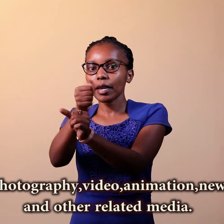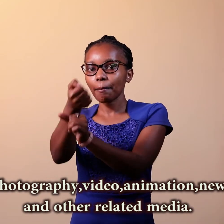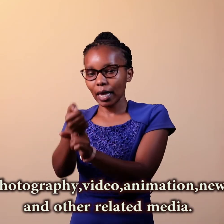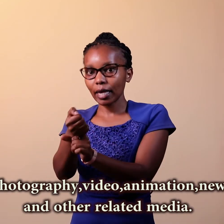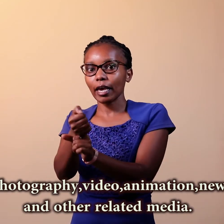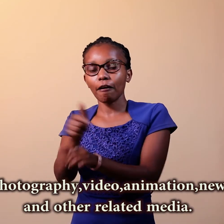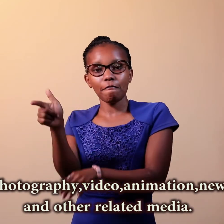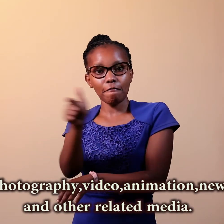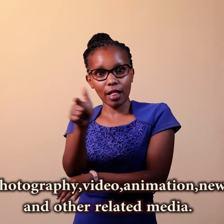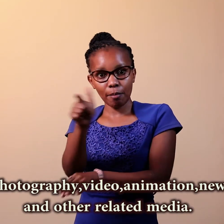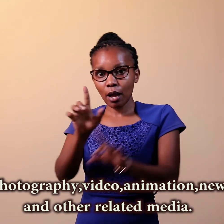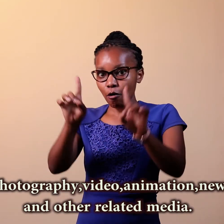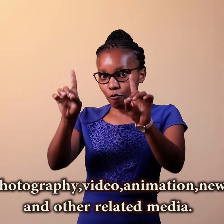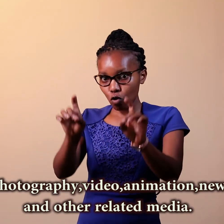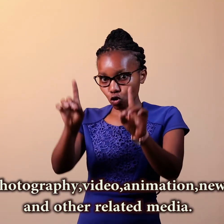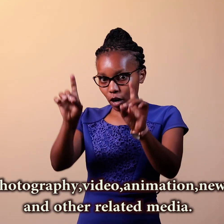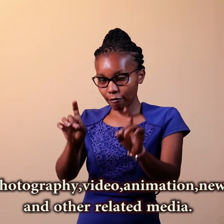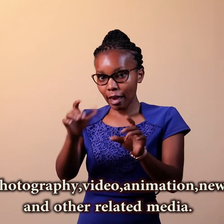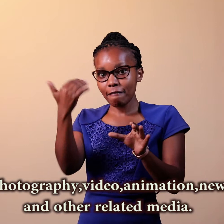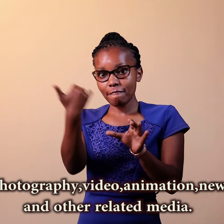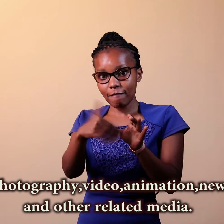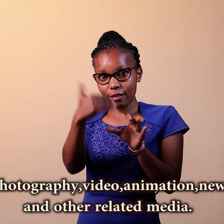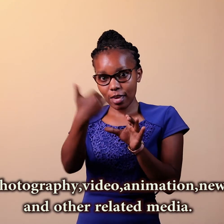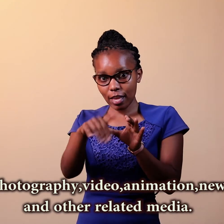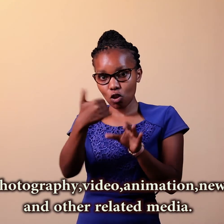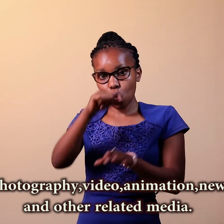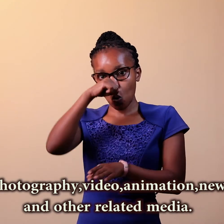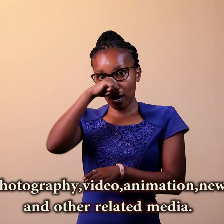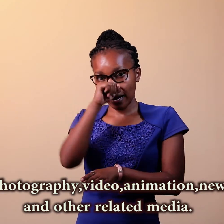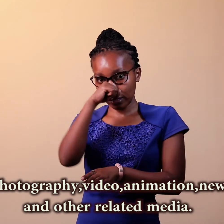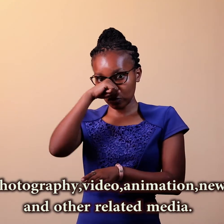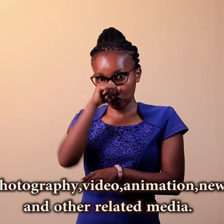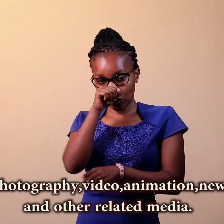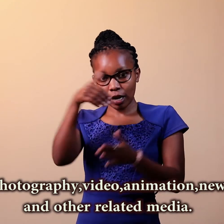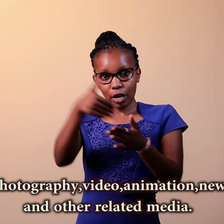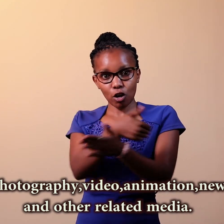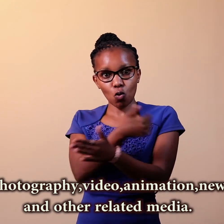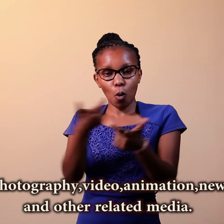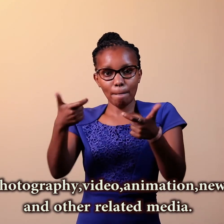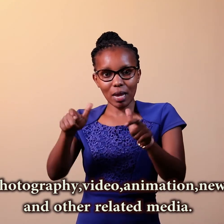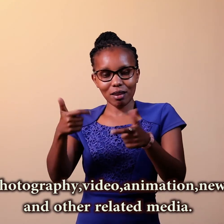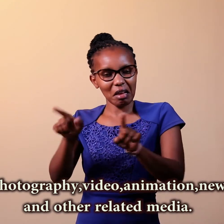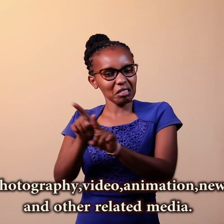photography, video, animation, new media and other related media.